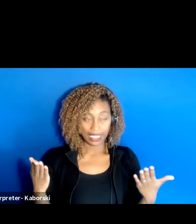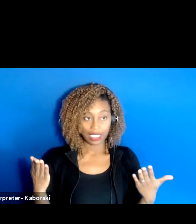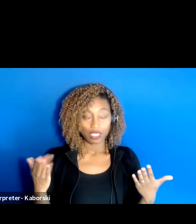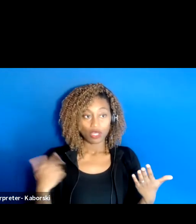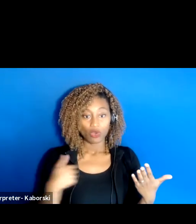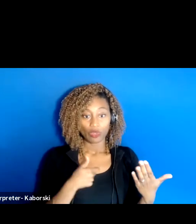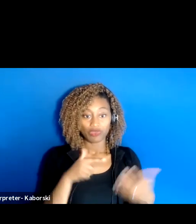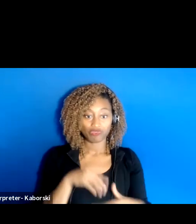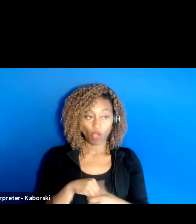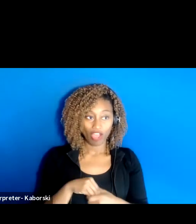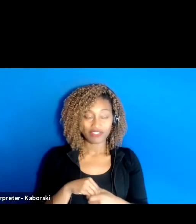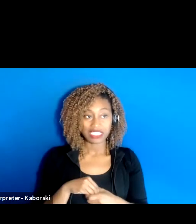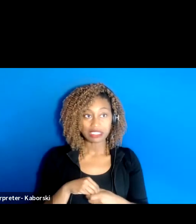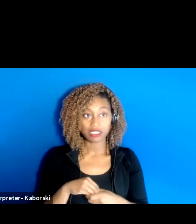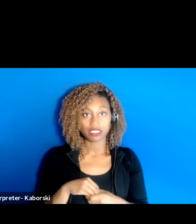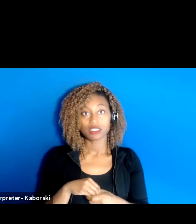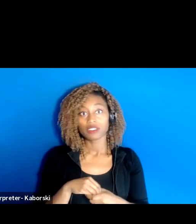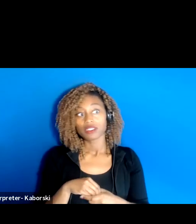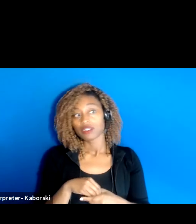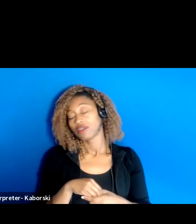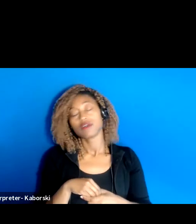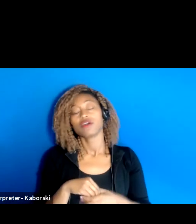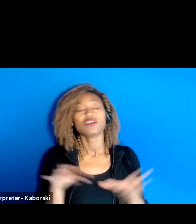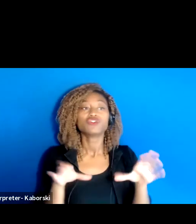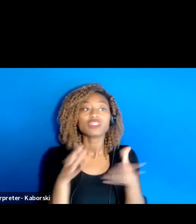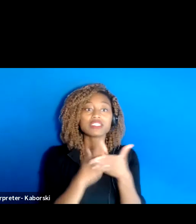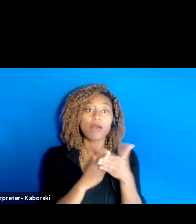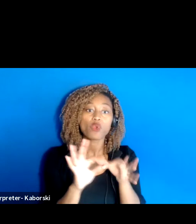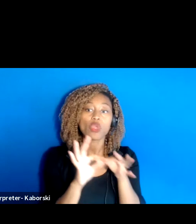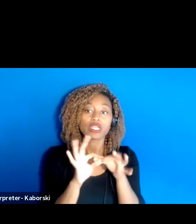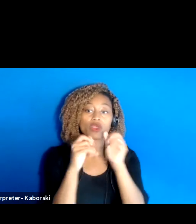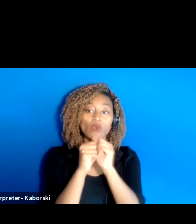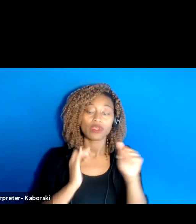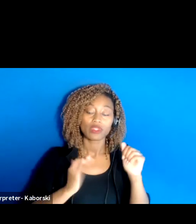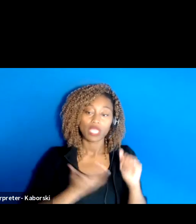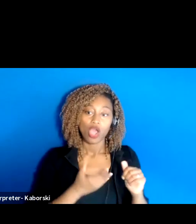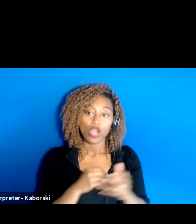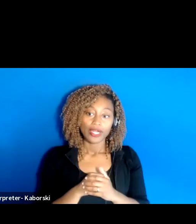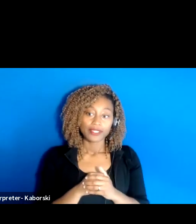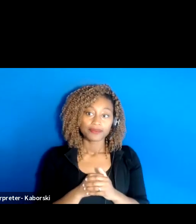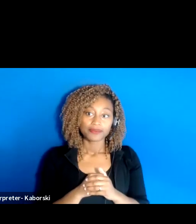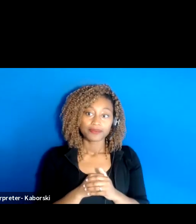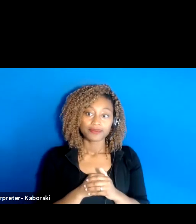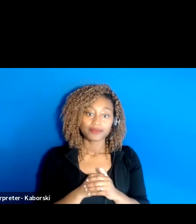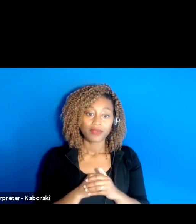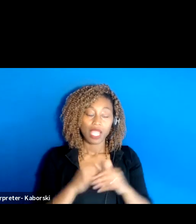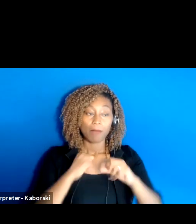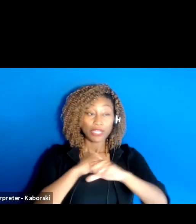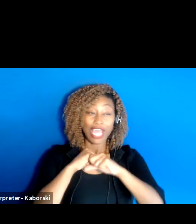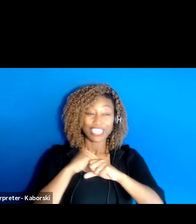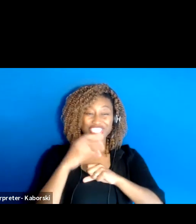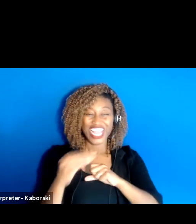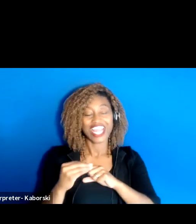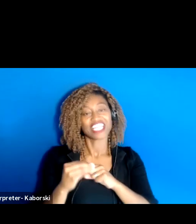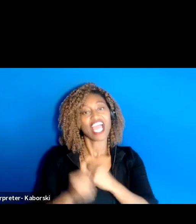we engage in is doing some coordination with our protection and